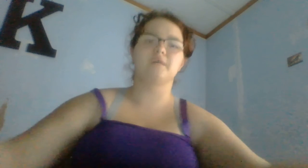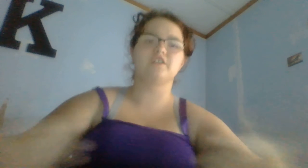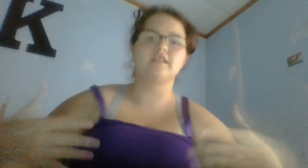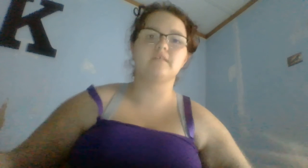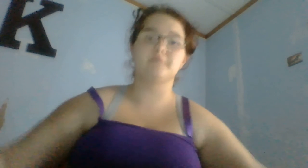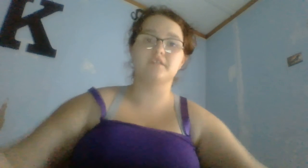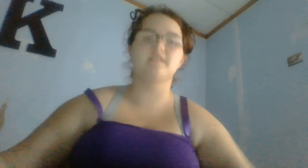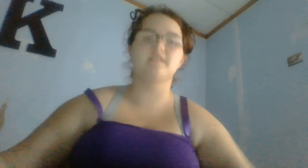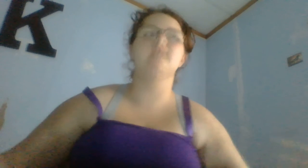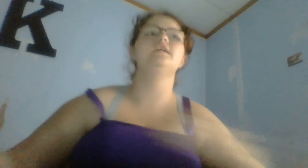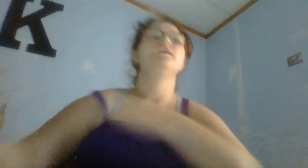budgeting community